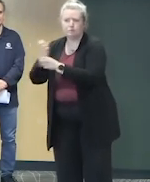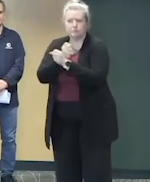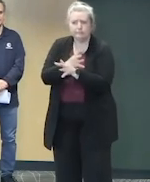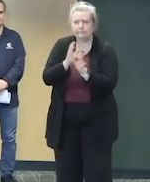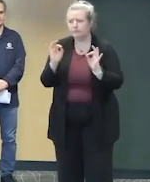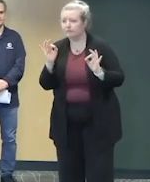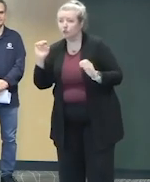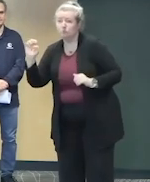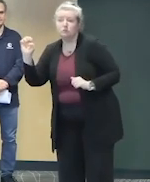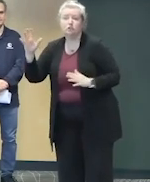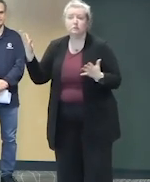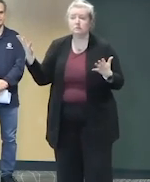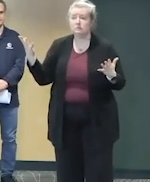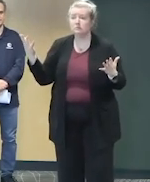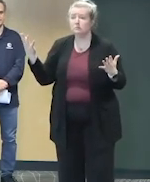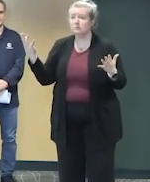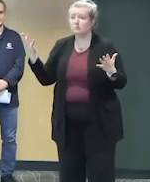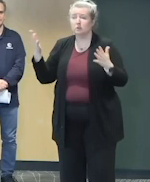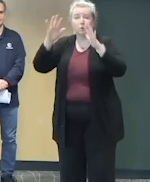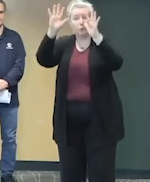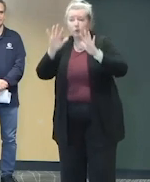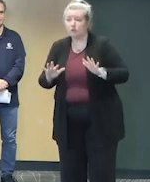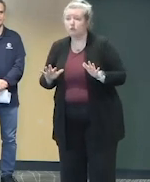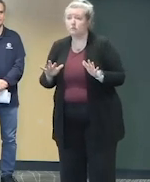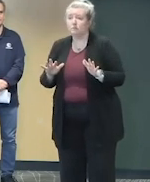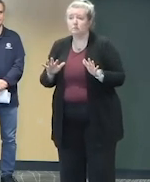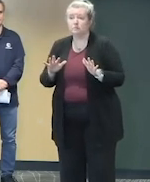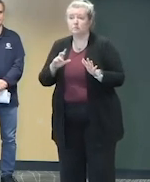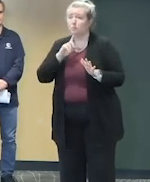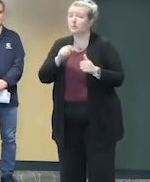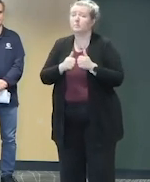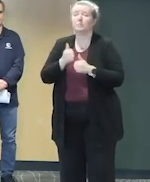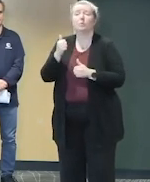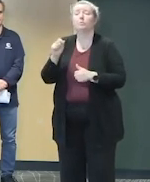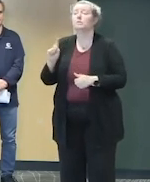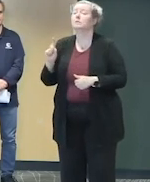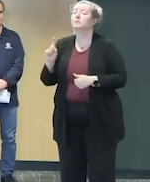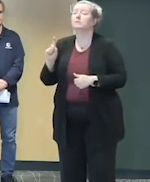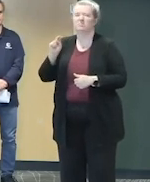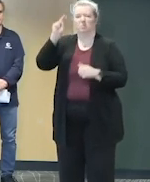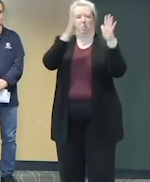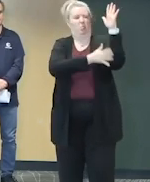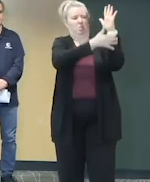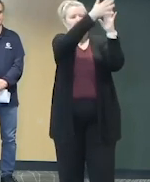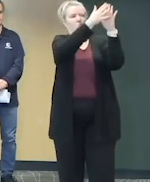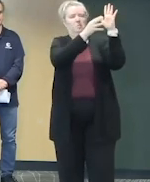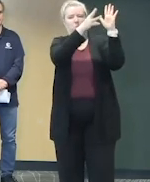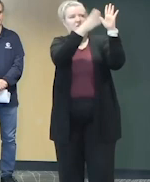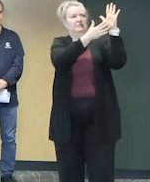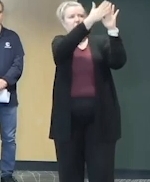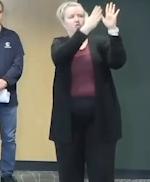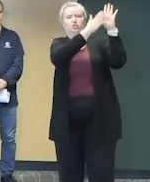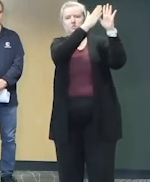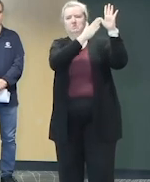we're anticipating, as the governor mentioned, will be confined primarily to the northwestern corridor as far as snow, and then